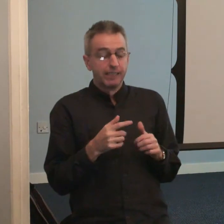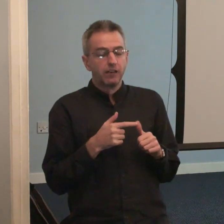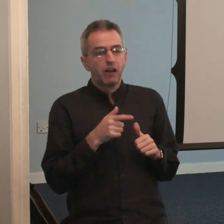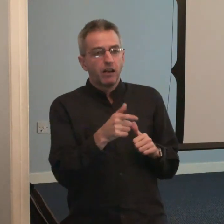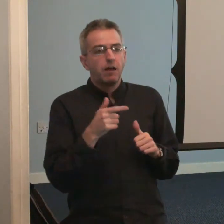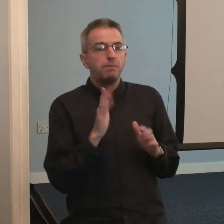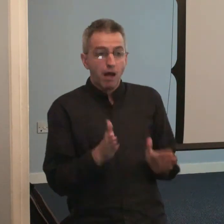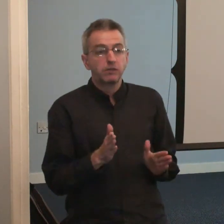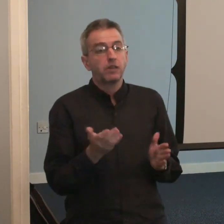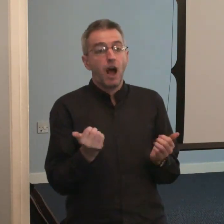And that organisation